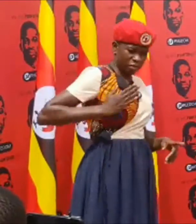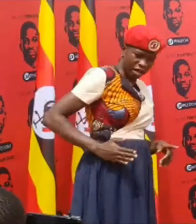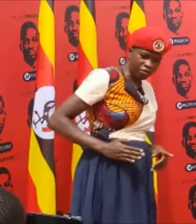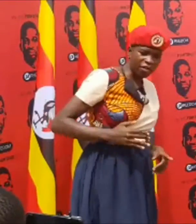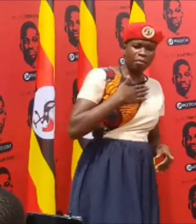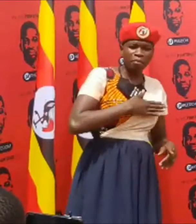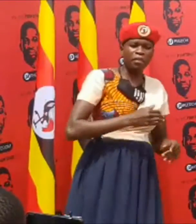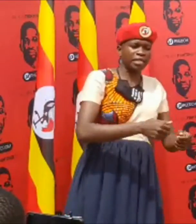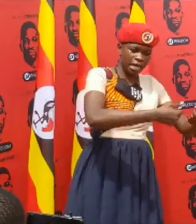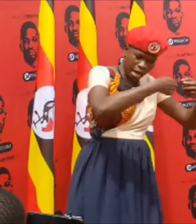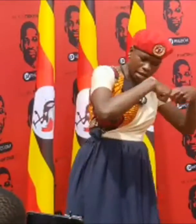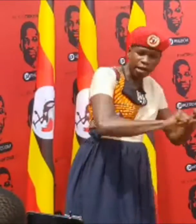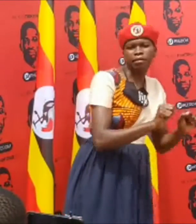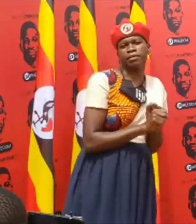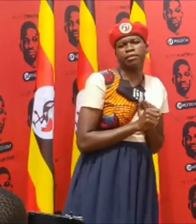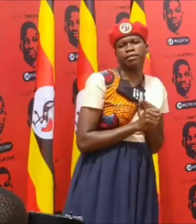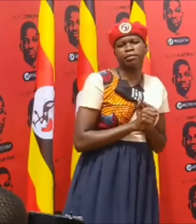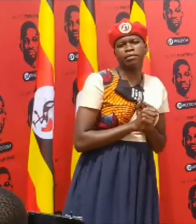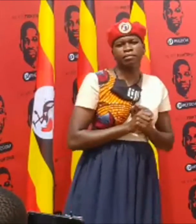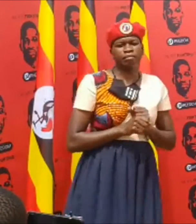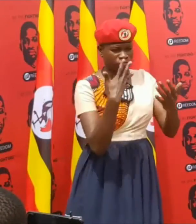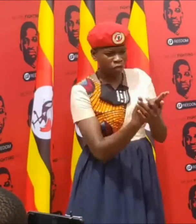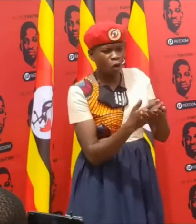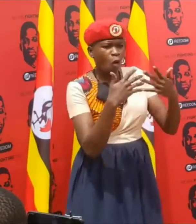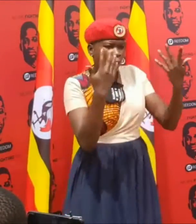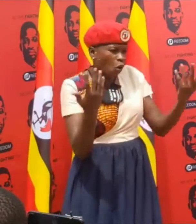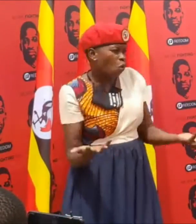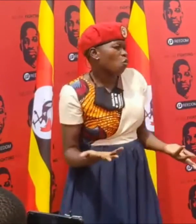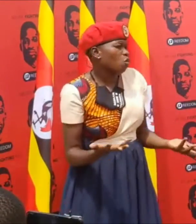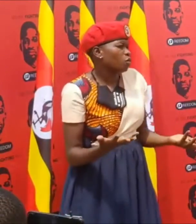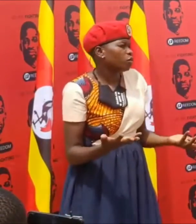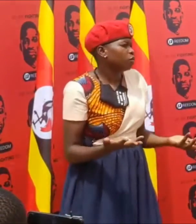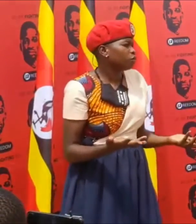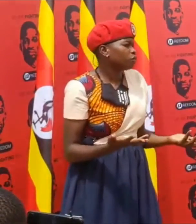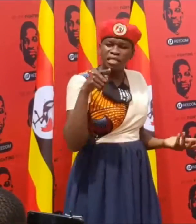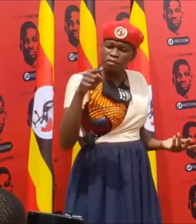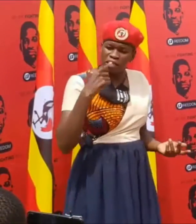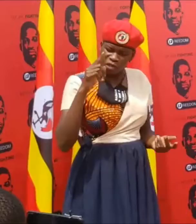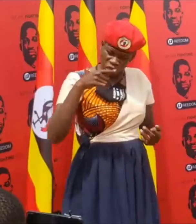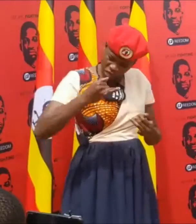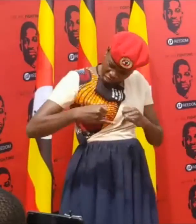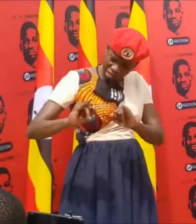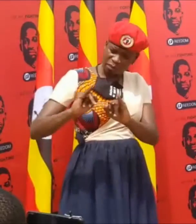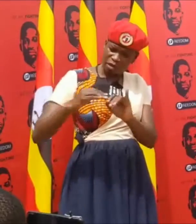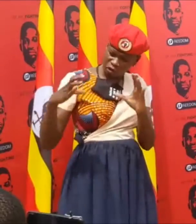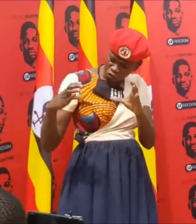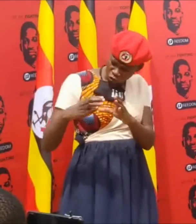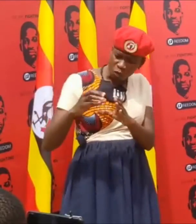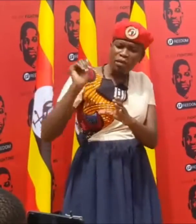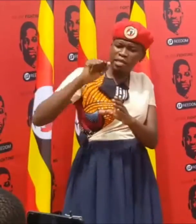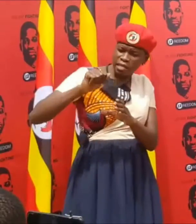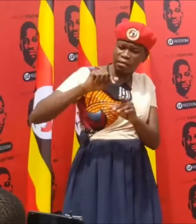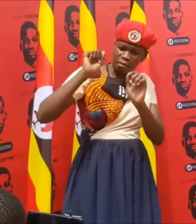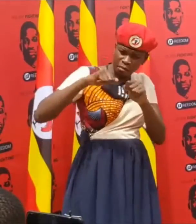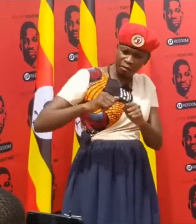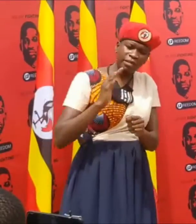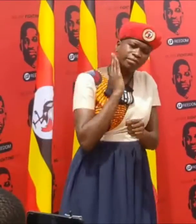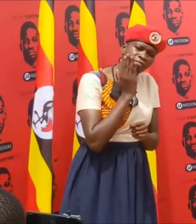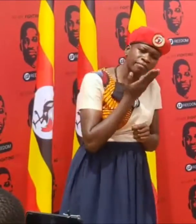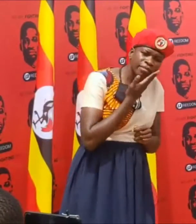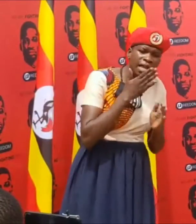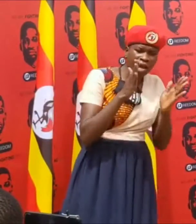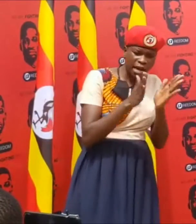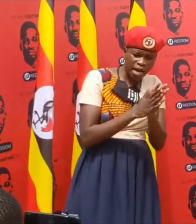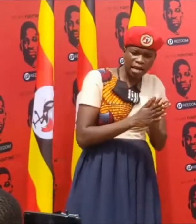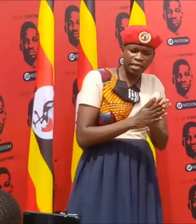action. If you're in charge, if you are as independent as you say you are. You know, the Supreme Court in 2016 gave out